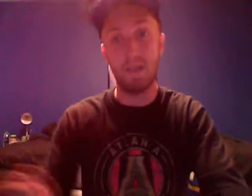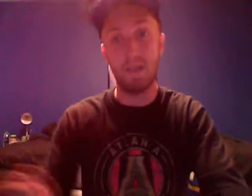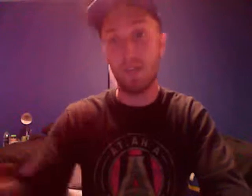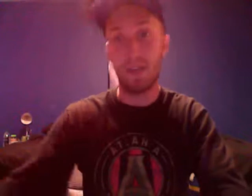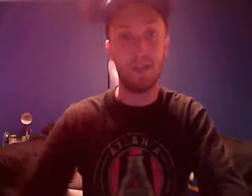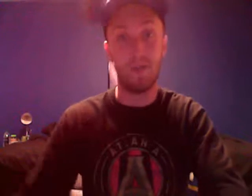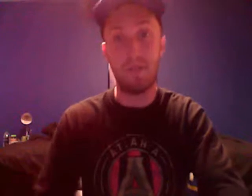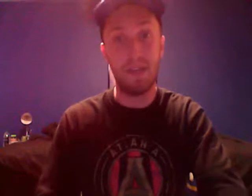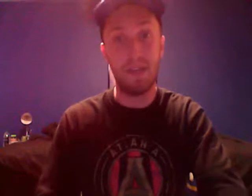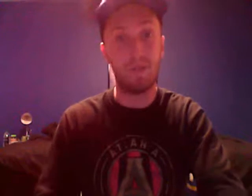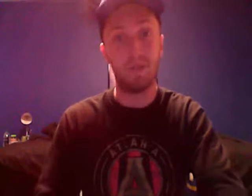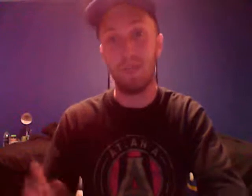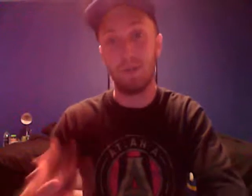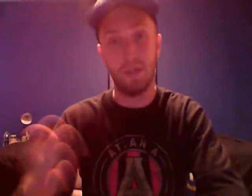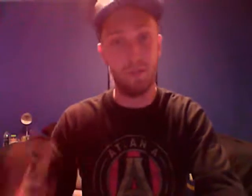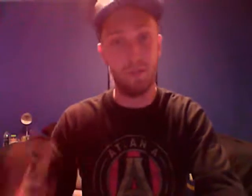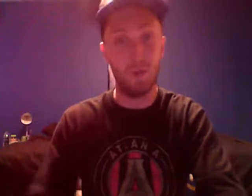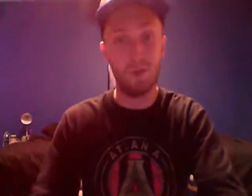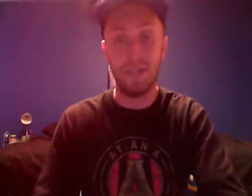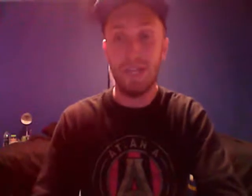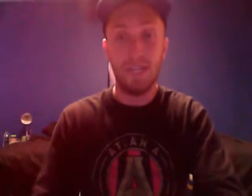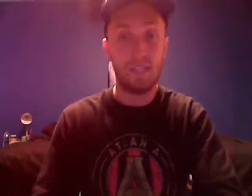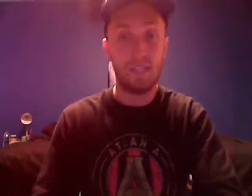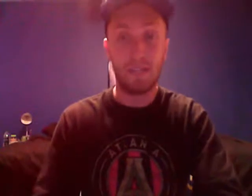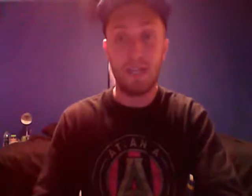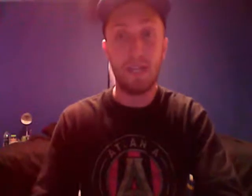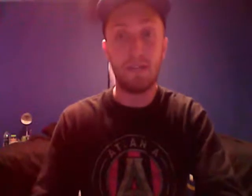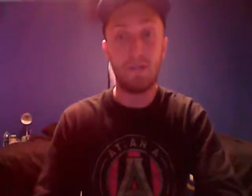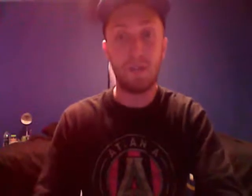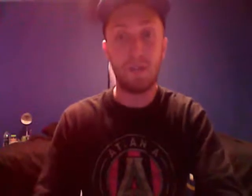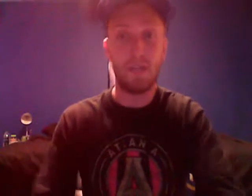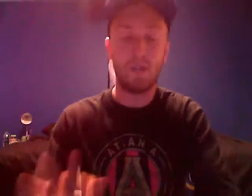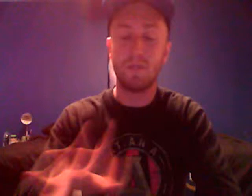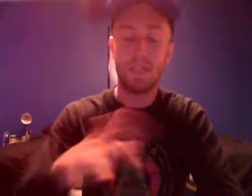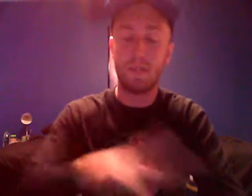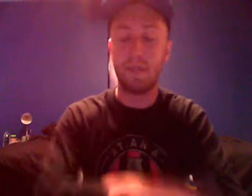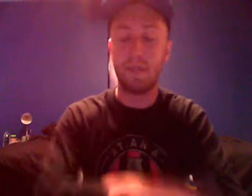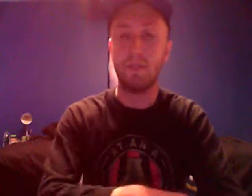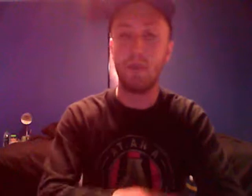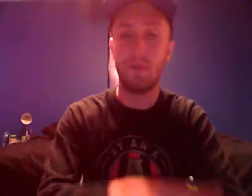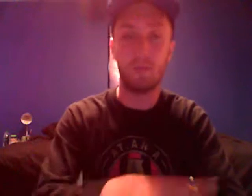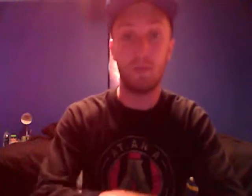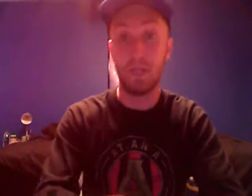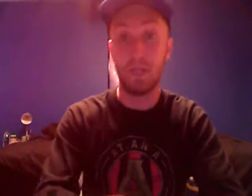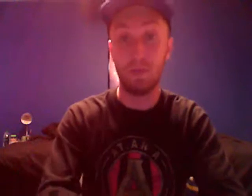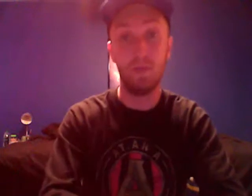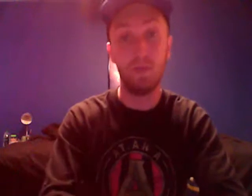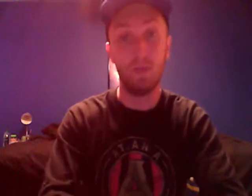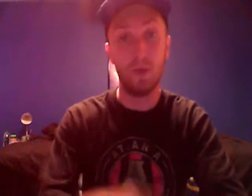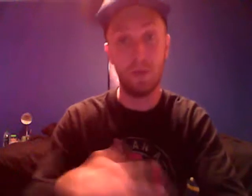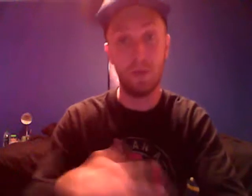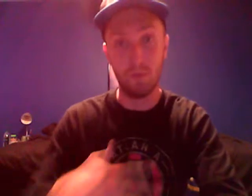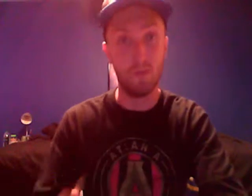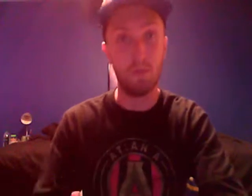not tracking the right man, or he's not really involved. Today, it's almost like the past two games that what he's really been doing well is moving the